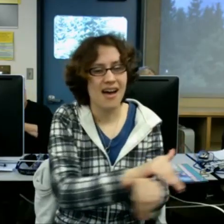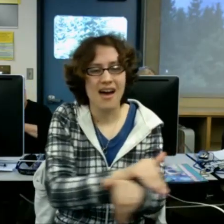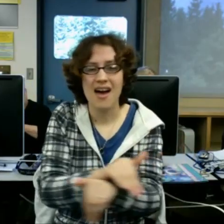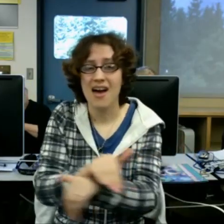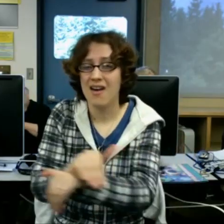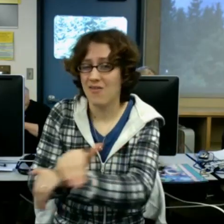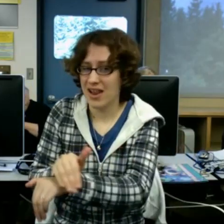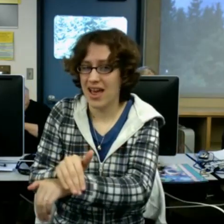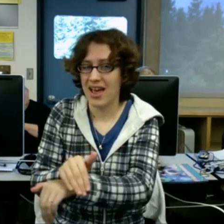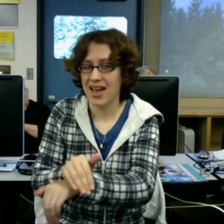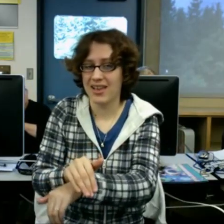night,